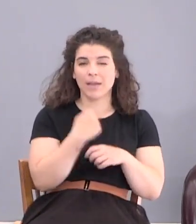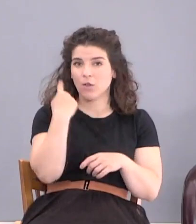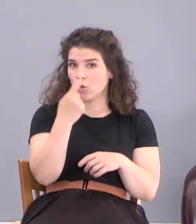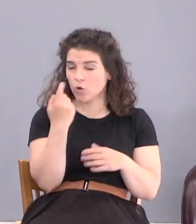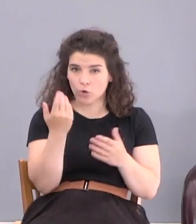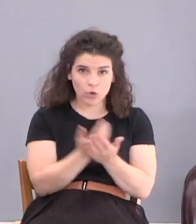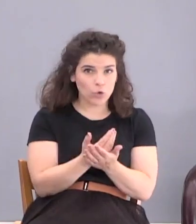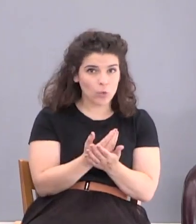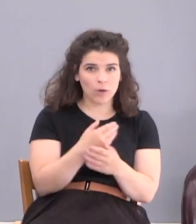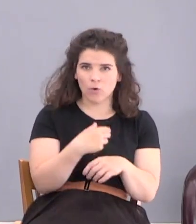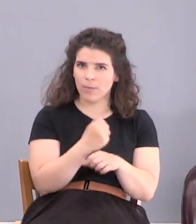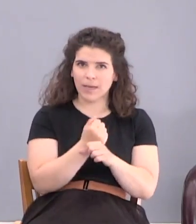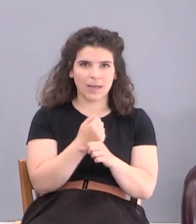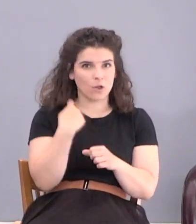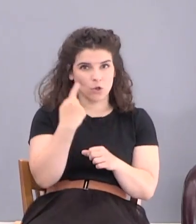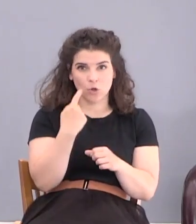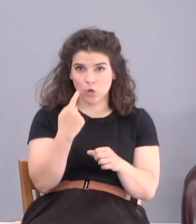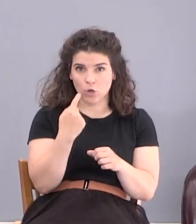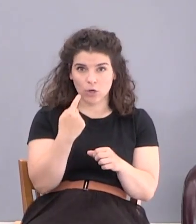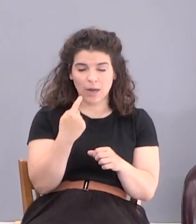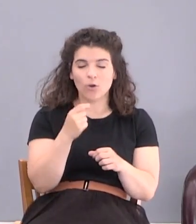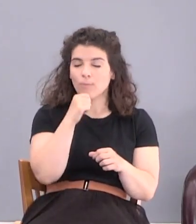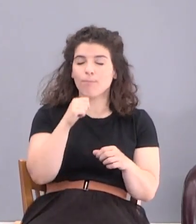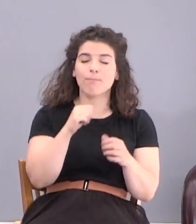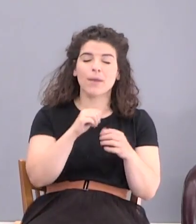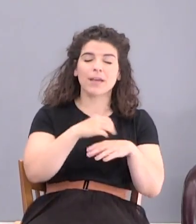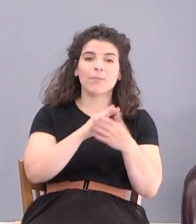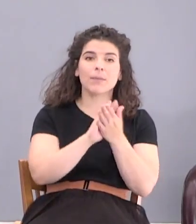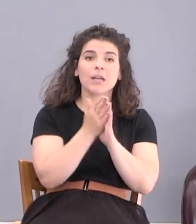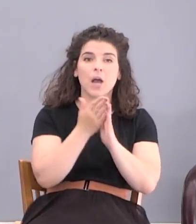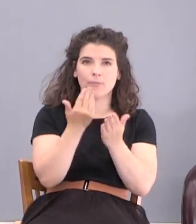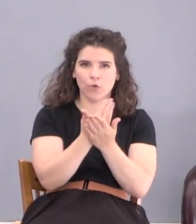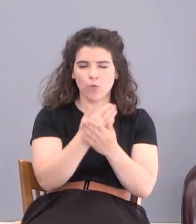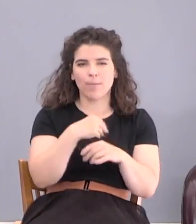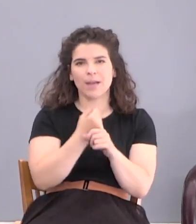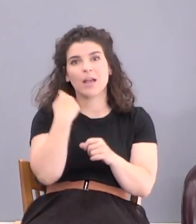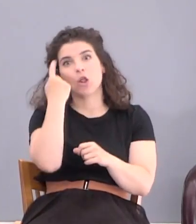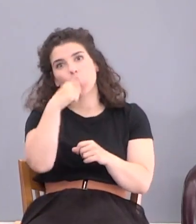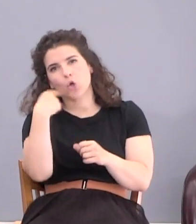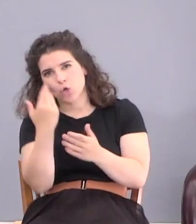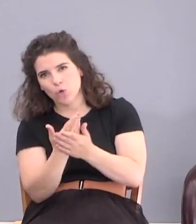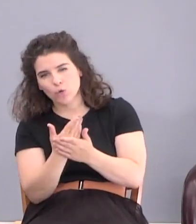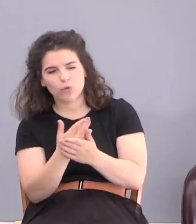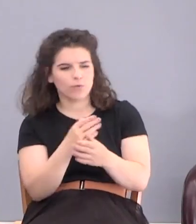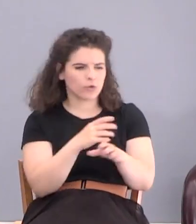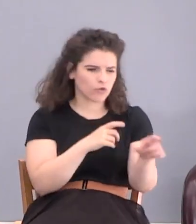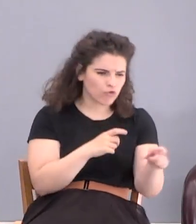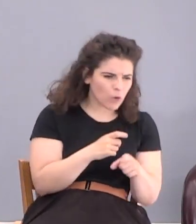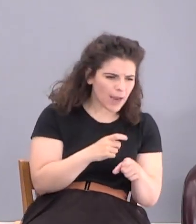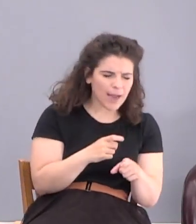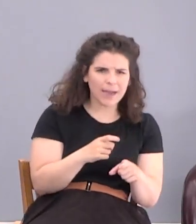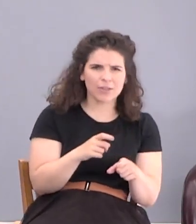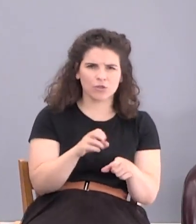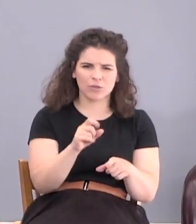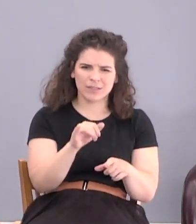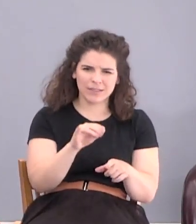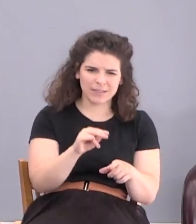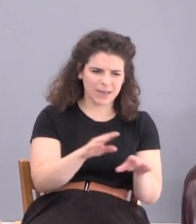I don't make it brand new. I make it look brand new. So if there's a little scratch or a little stain, I put some paint on there and polish